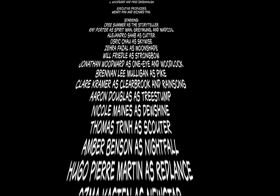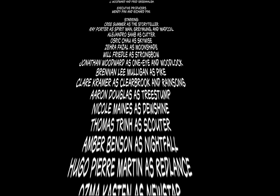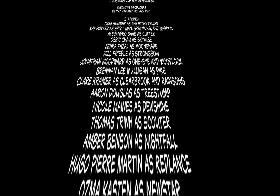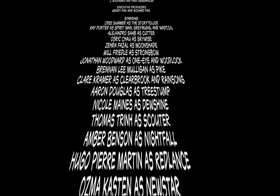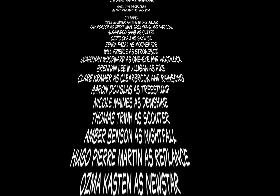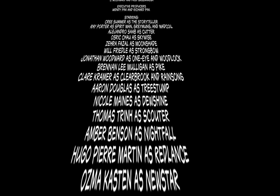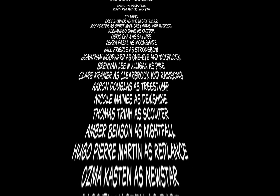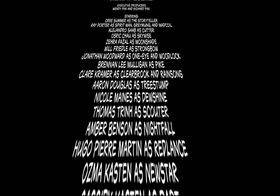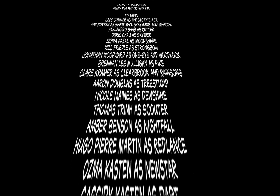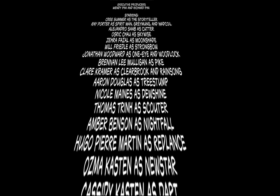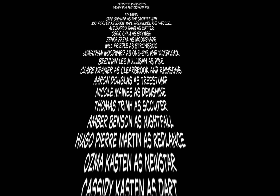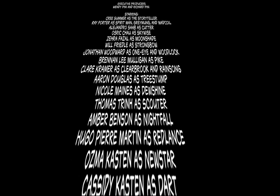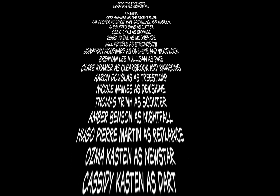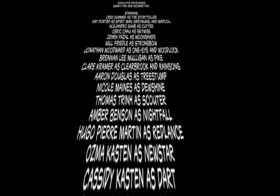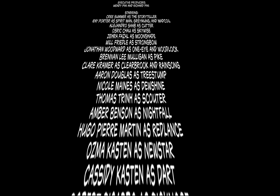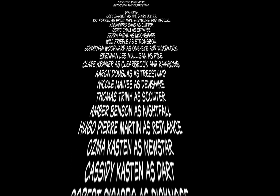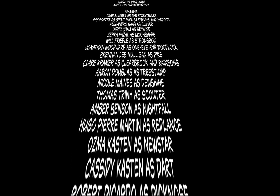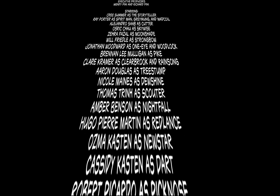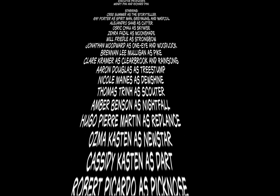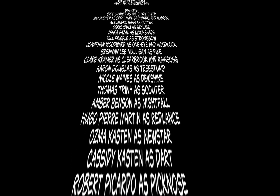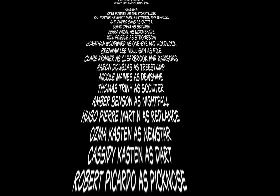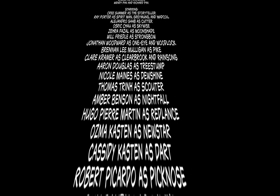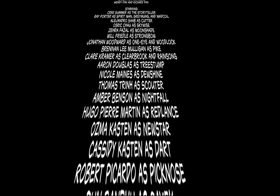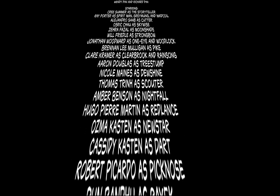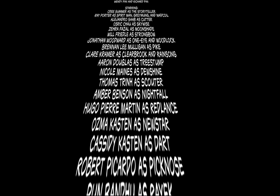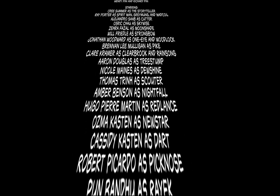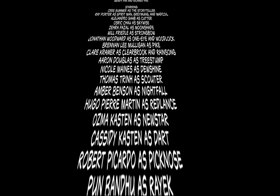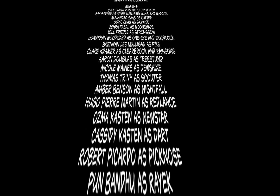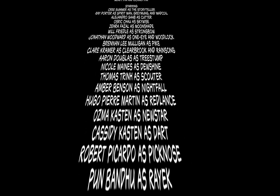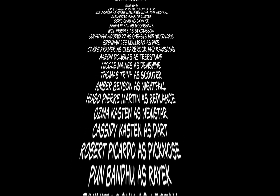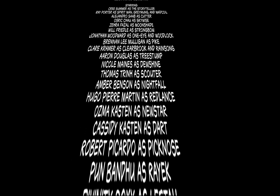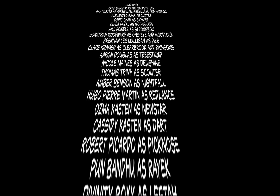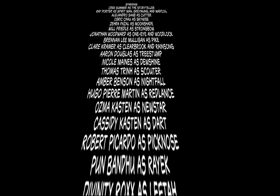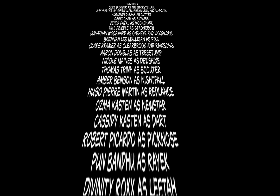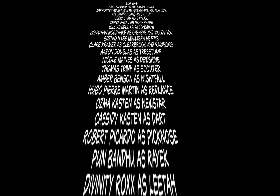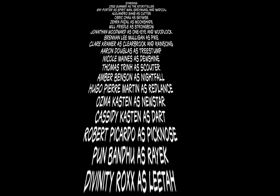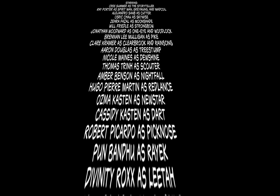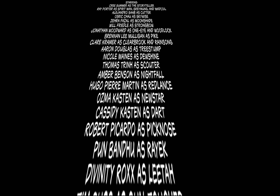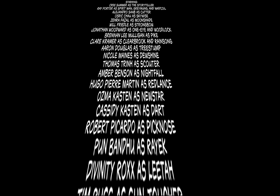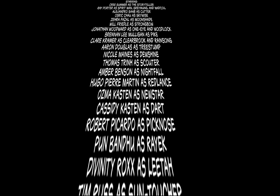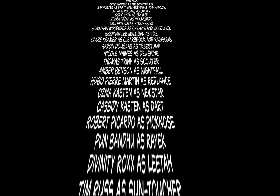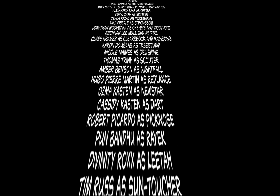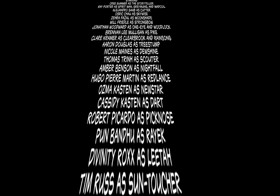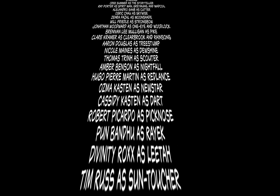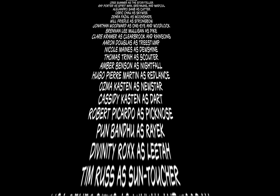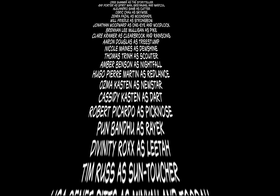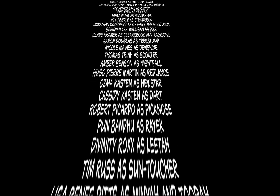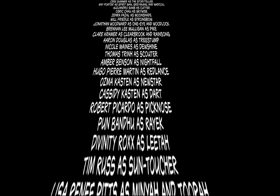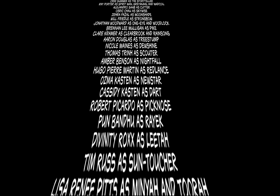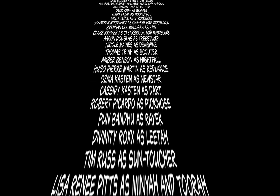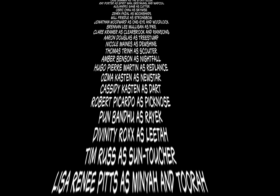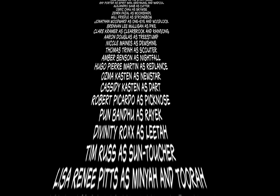Moonshade, Wilfridell as Strongbow, Thomas Trin as Scouter, Nicole Maines as Dewshine, Alejandro Saab